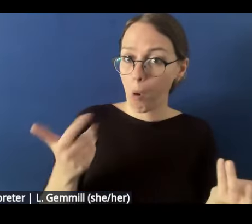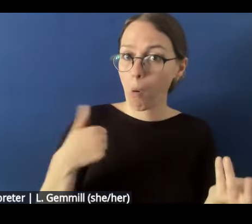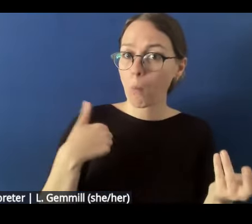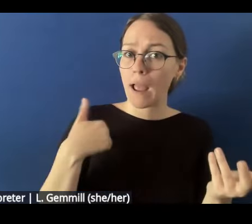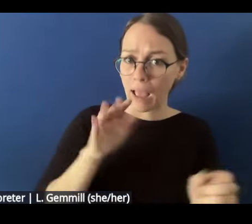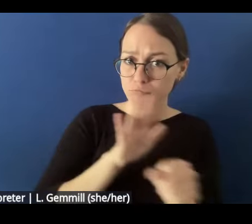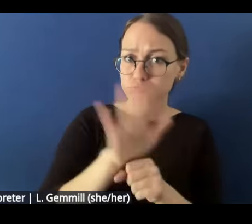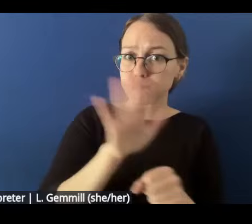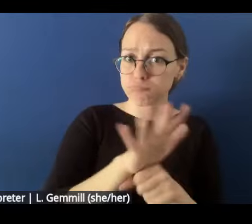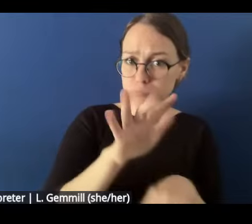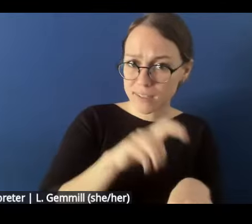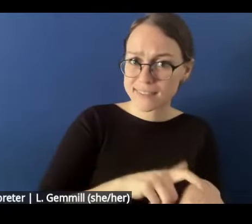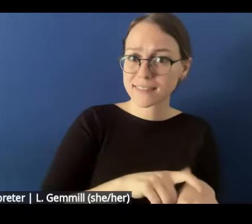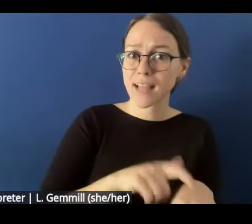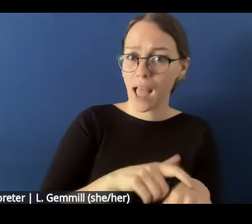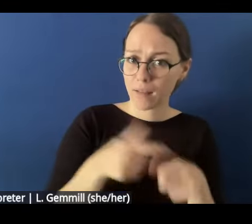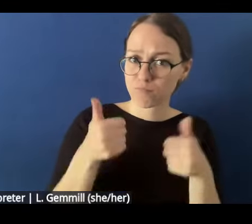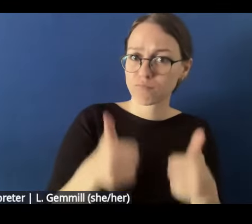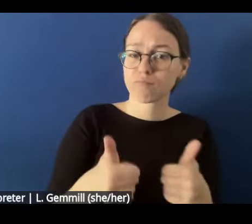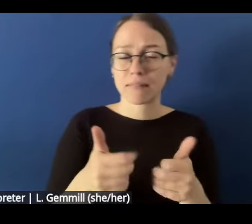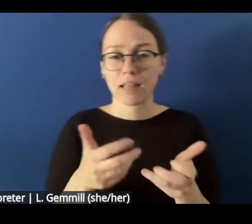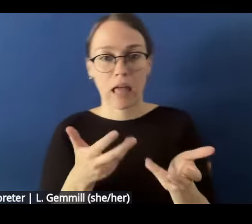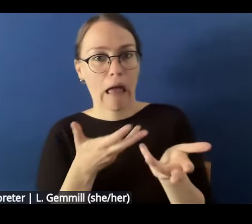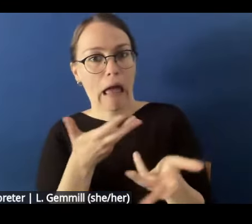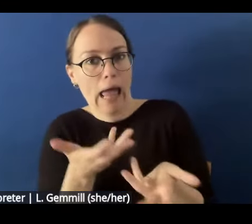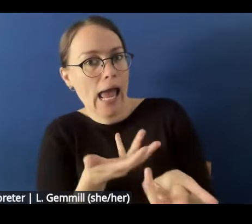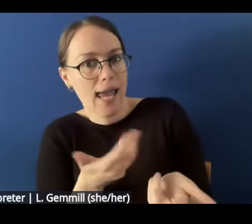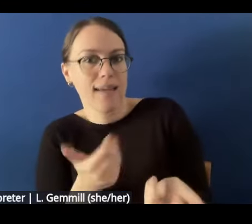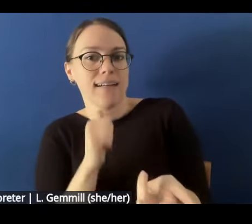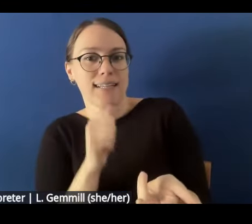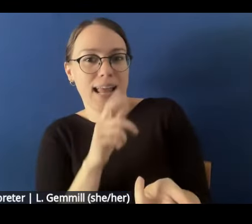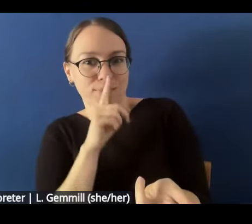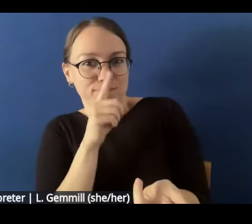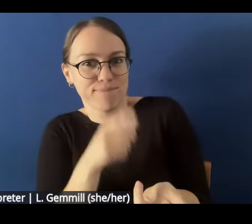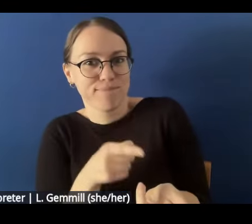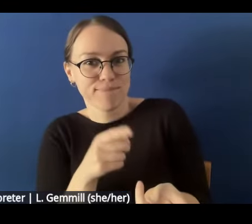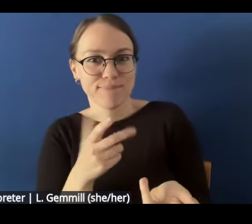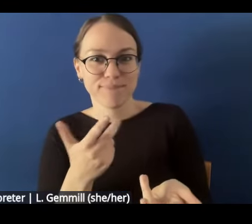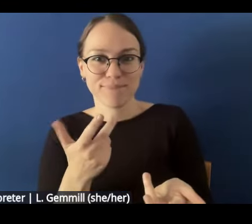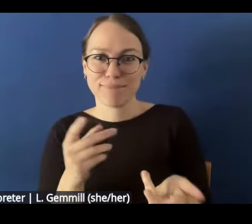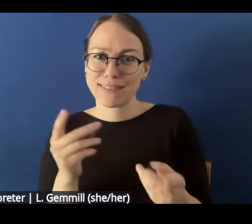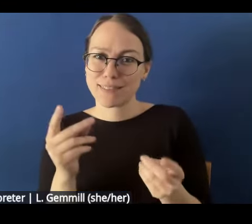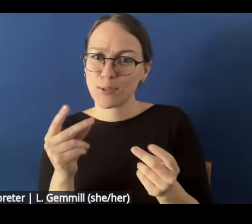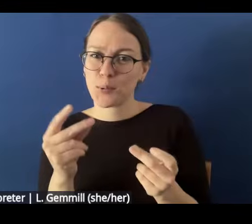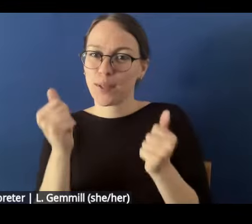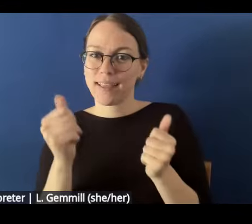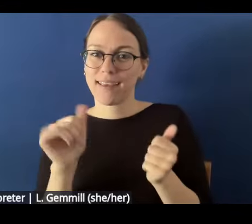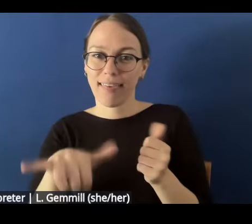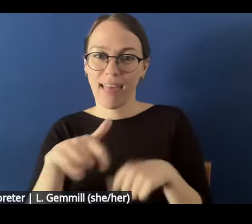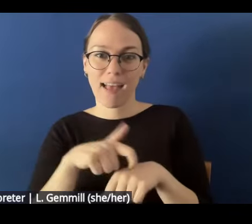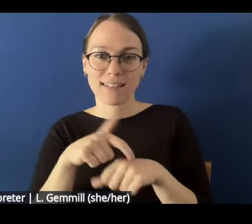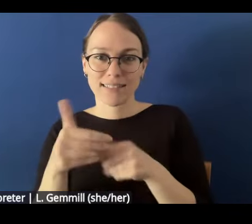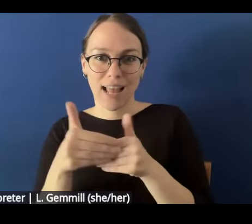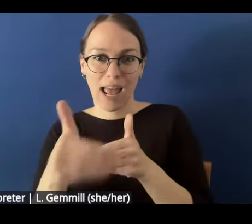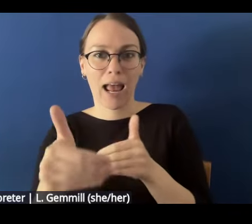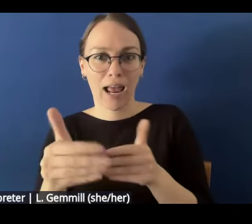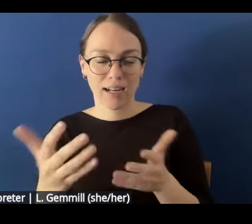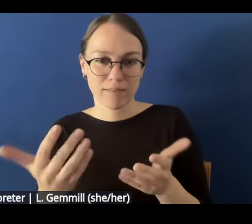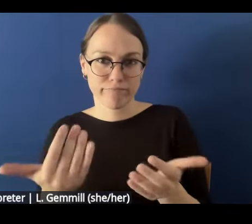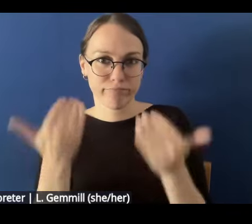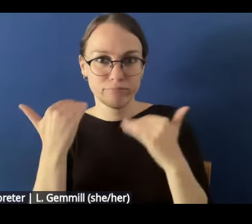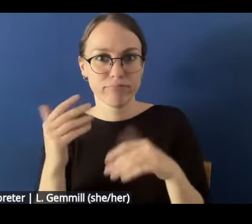I wouldn't go that far. It's a quick turnaround. It's a really quick turnaround, because we also have to draft staff reports. We also